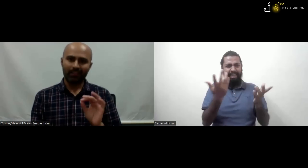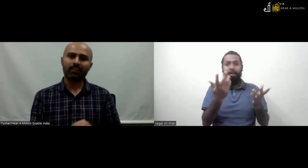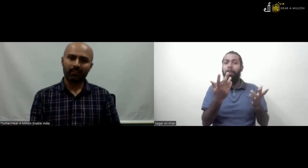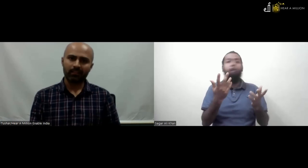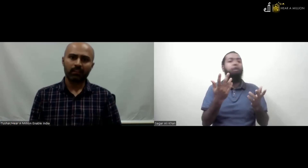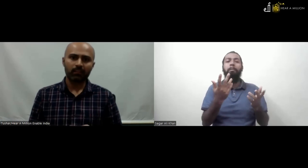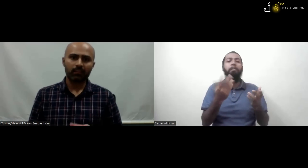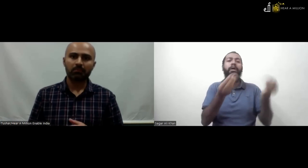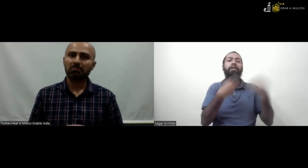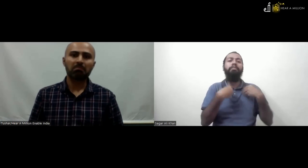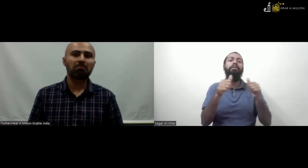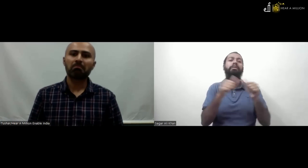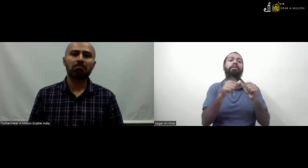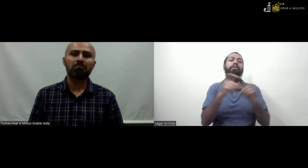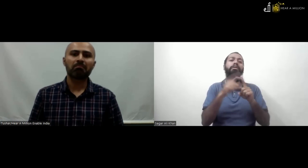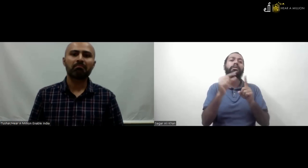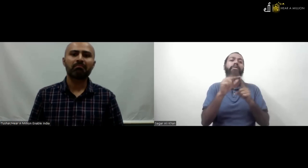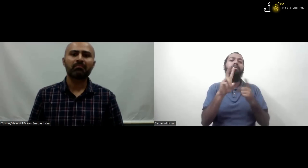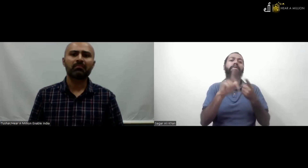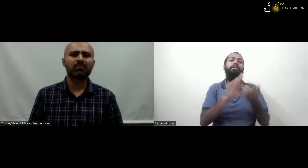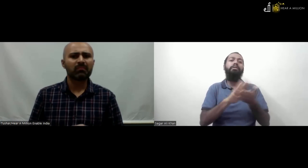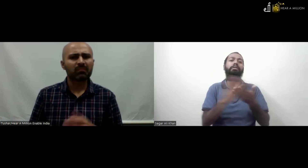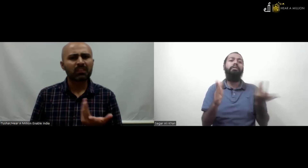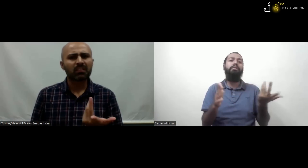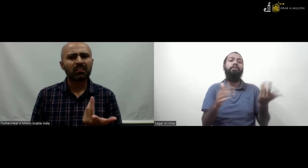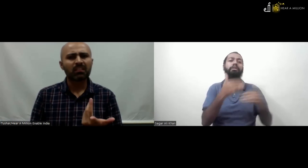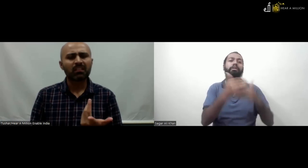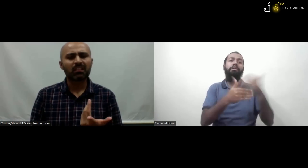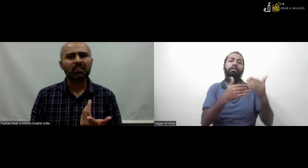So when I chose the biking license,